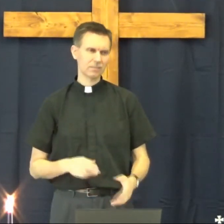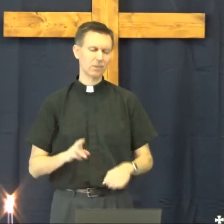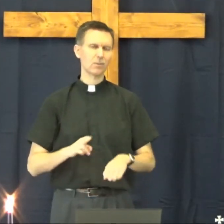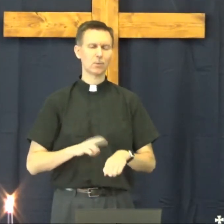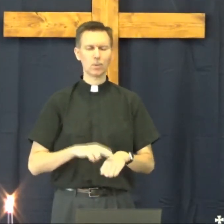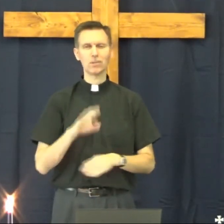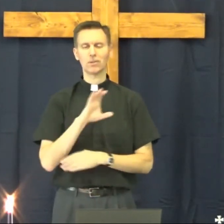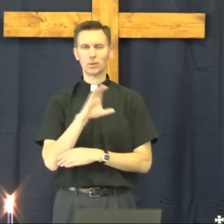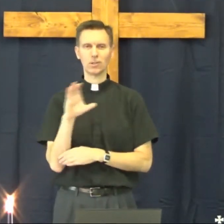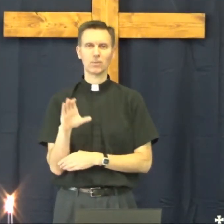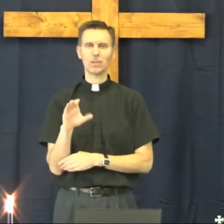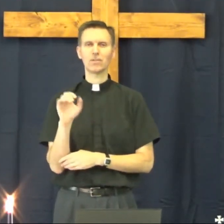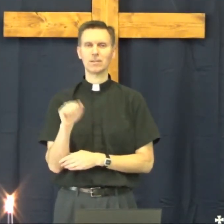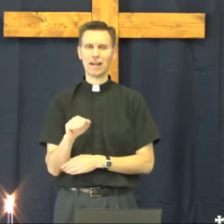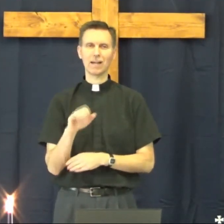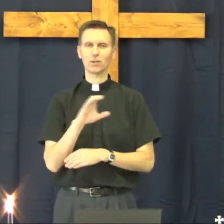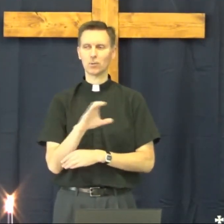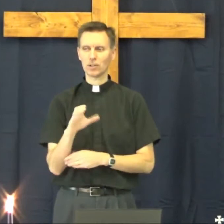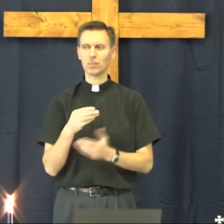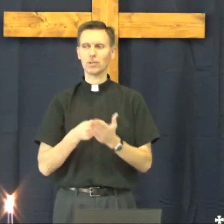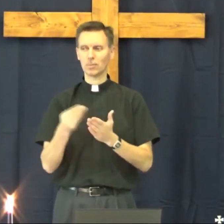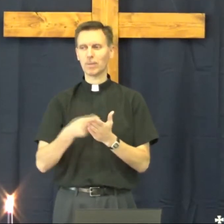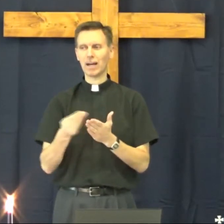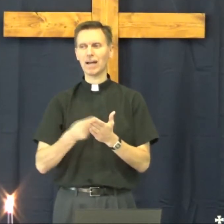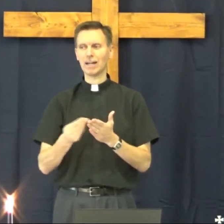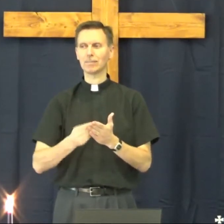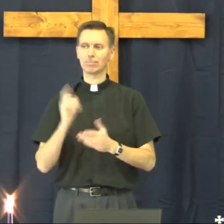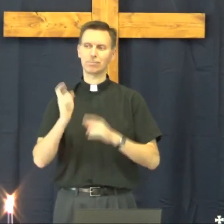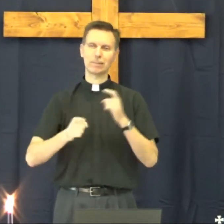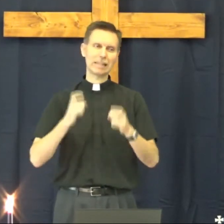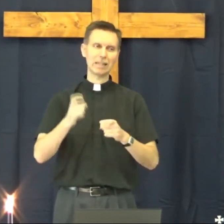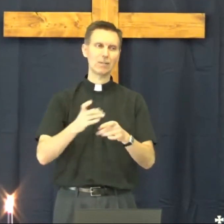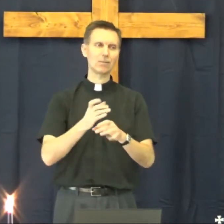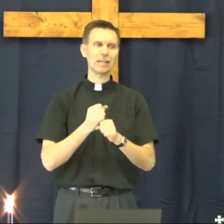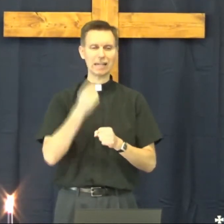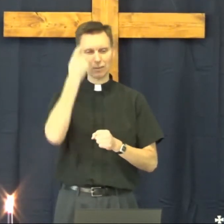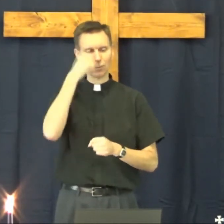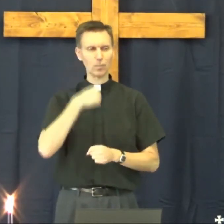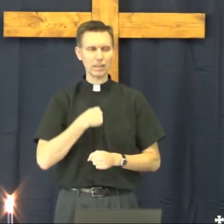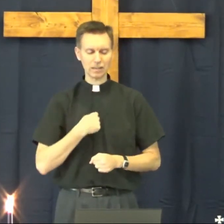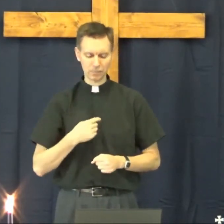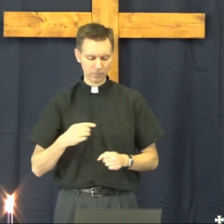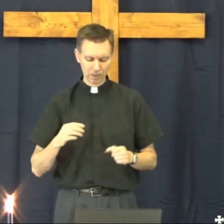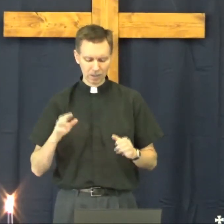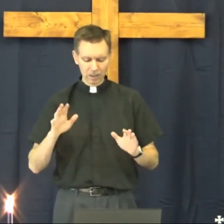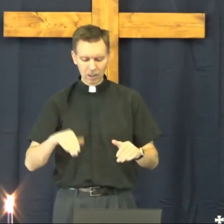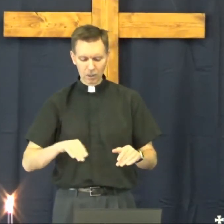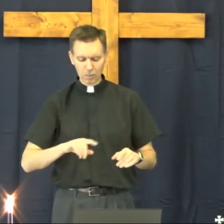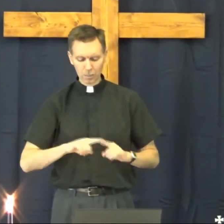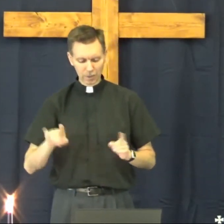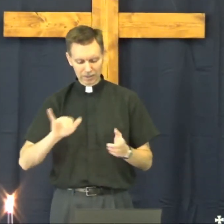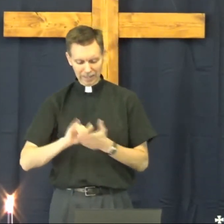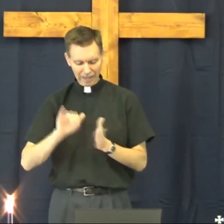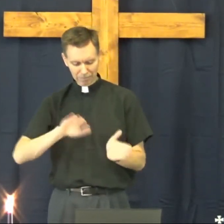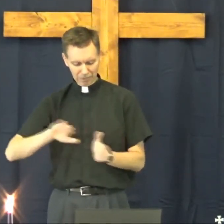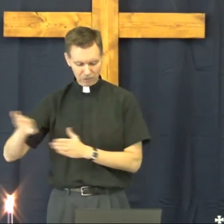Of course, Christmas, yes, Christmas, buy, give, getting for me. But that